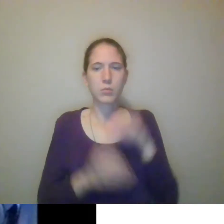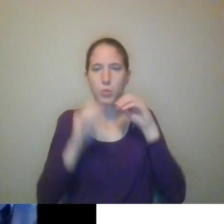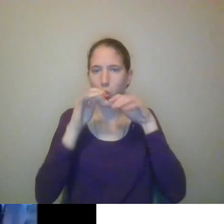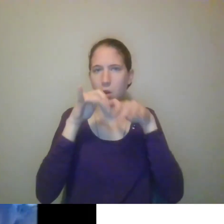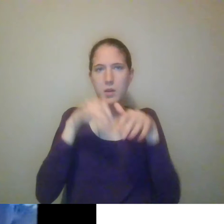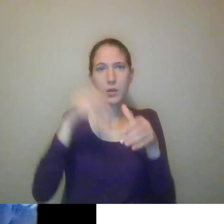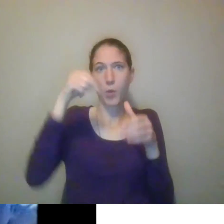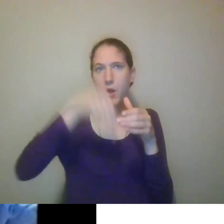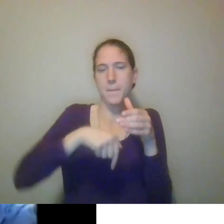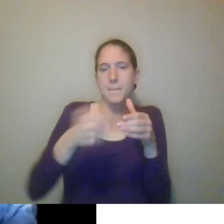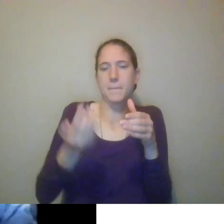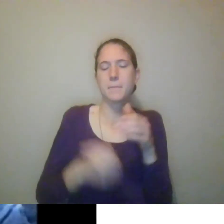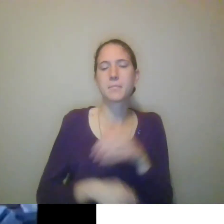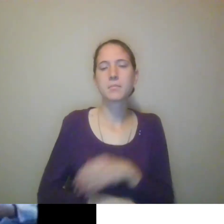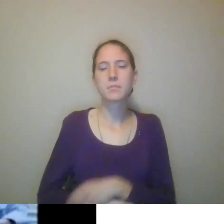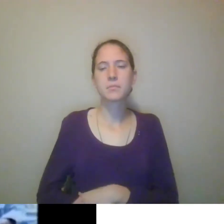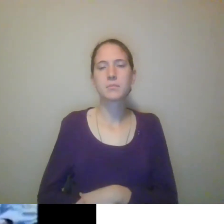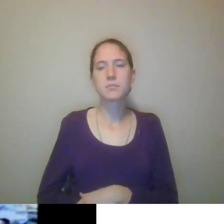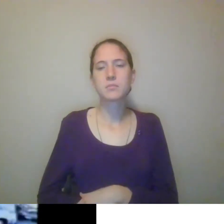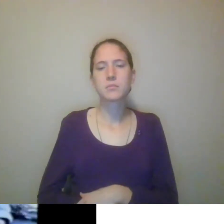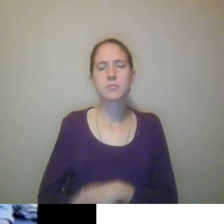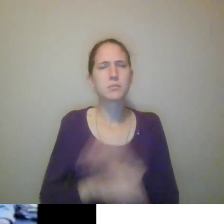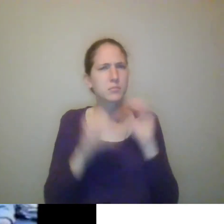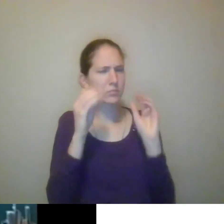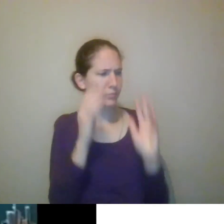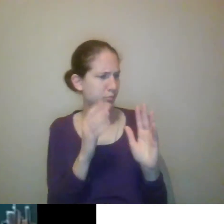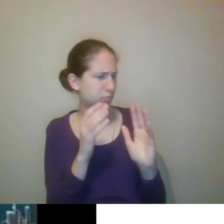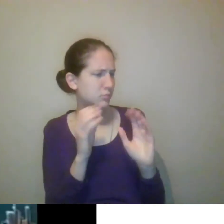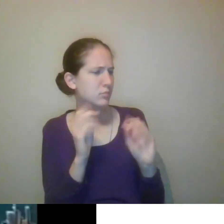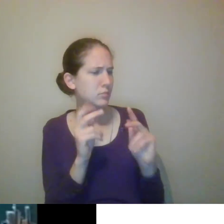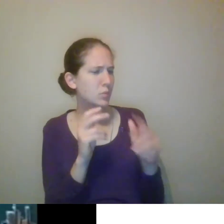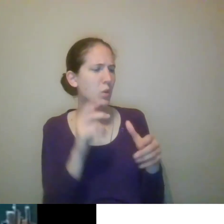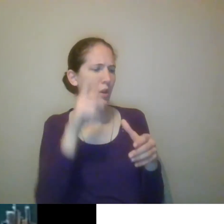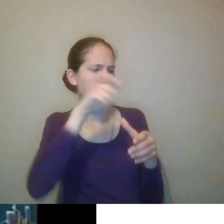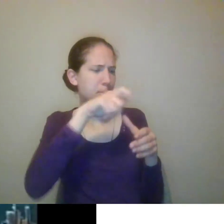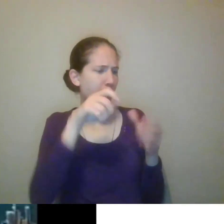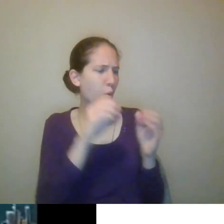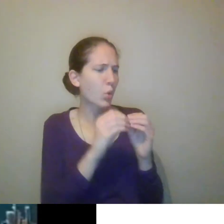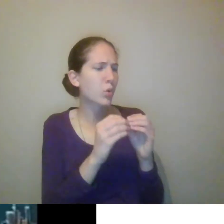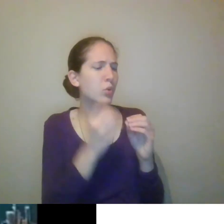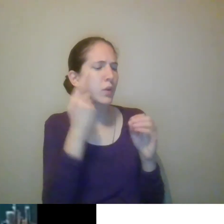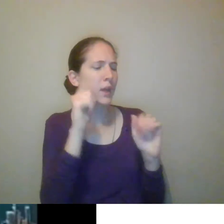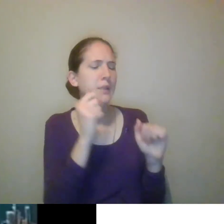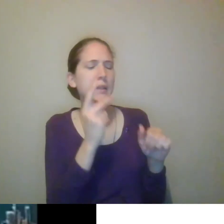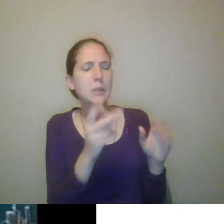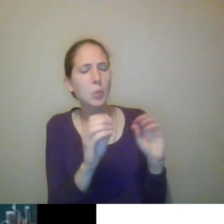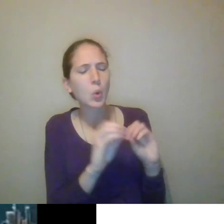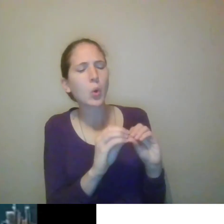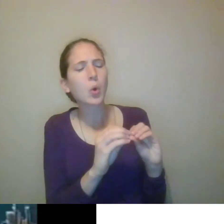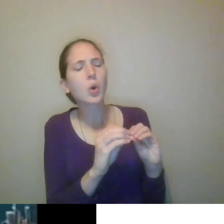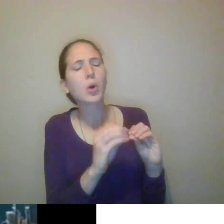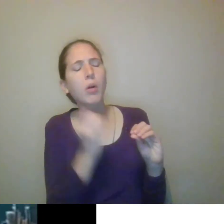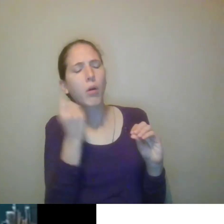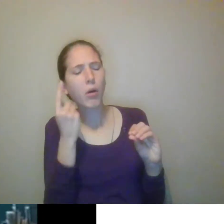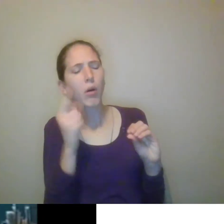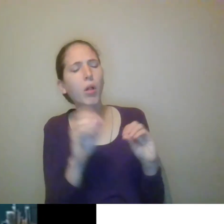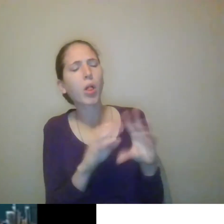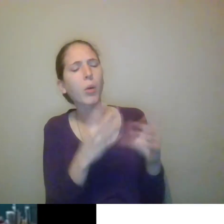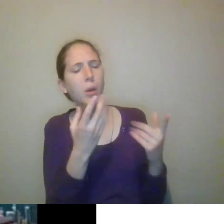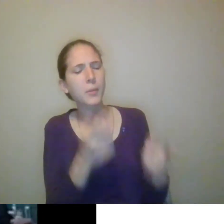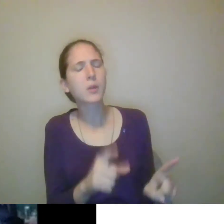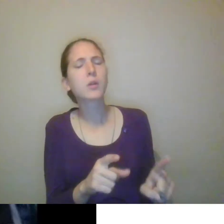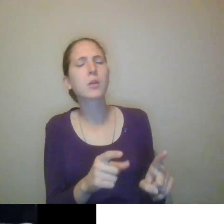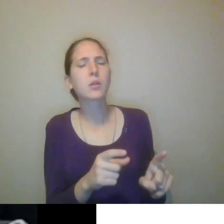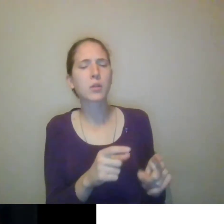Going to the bottom. Okay. What would happen here? I'll even add a little bit more so you can get a better chance to see it a little bit more. All